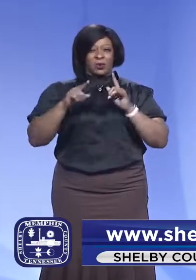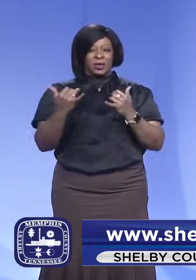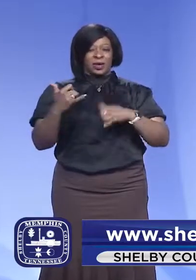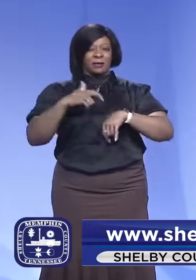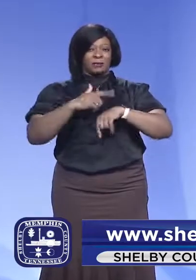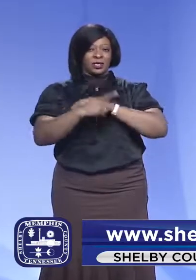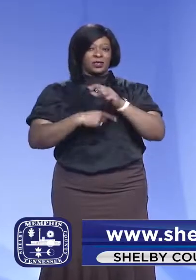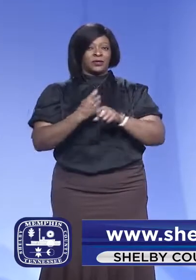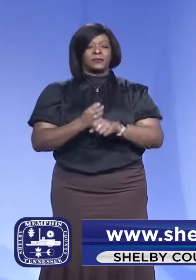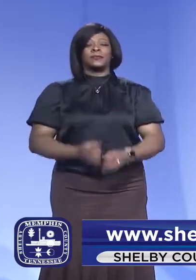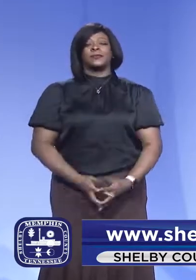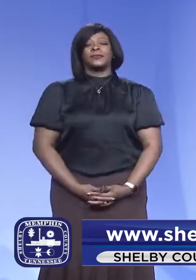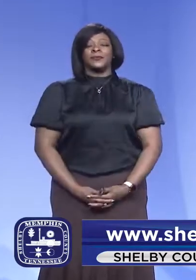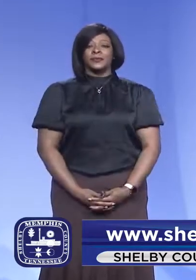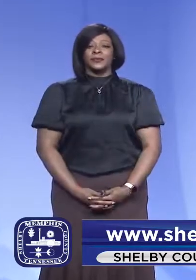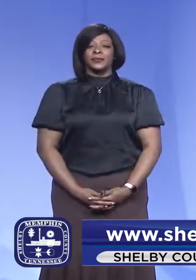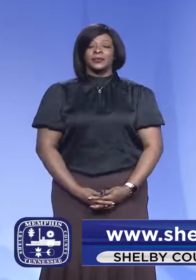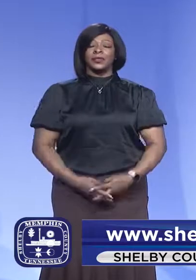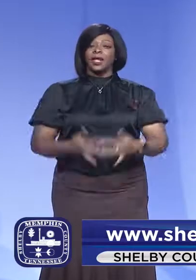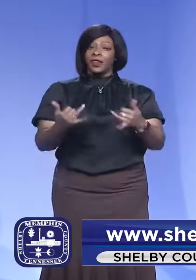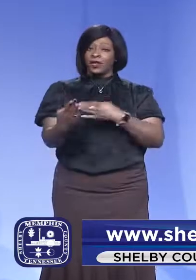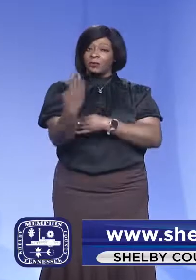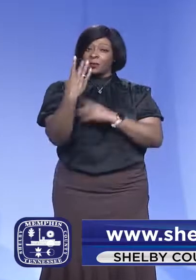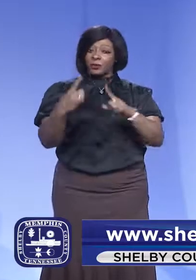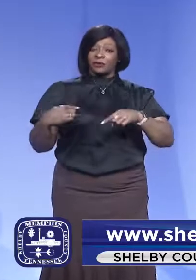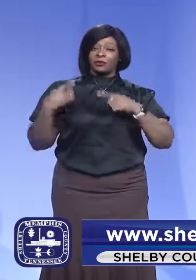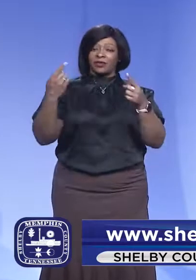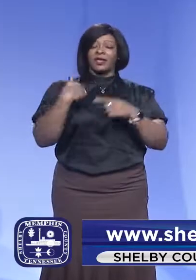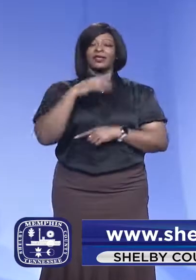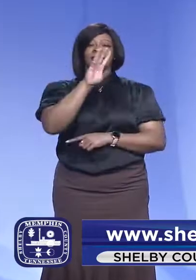year. So as of this morning, we've had